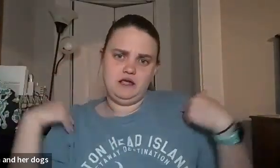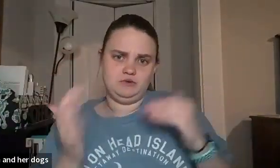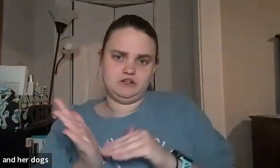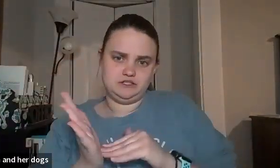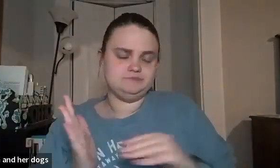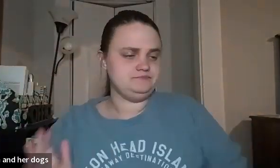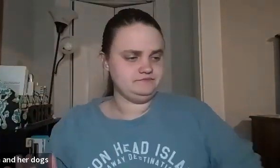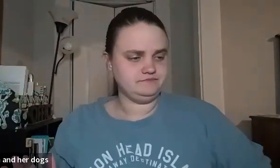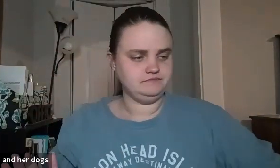animal doctor.